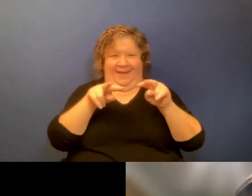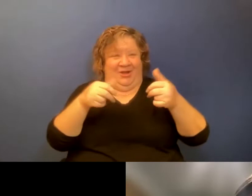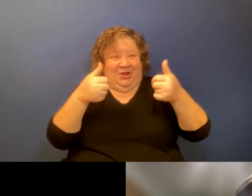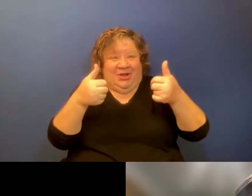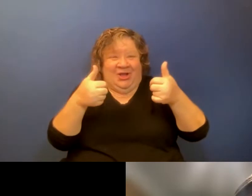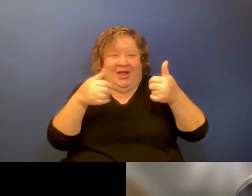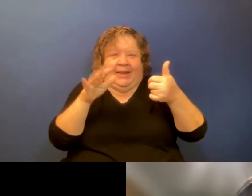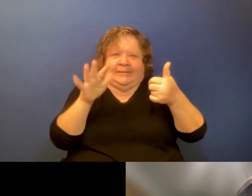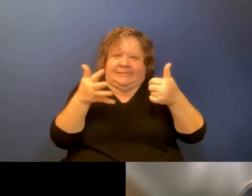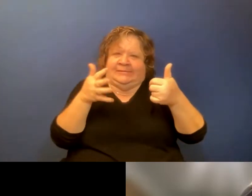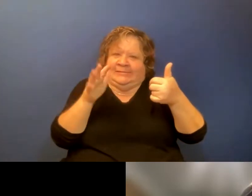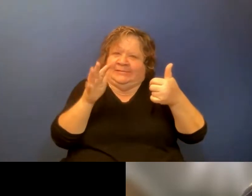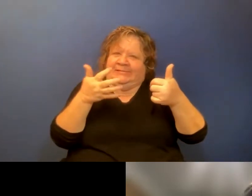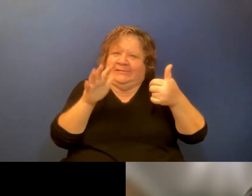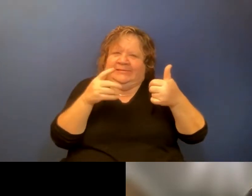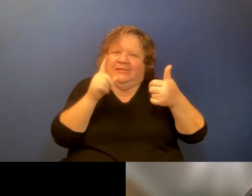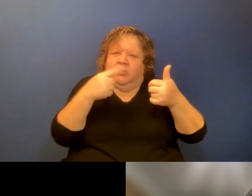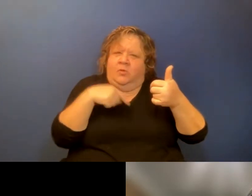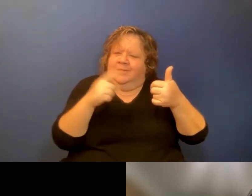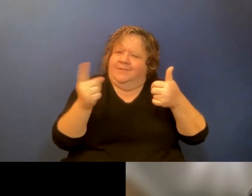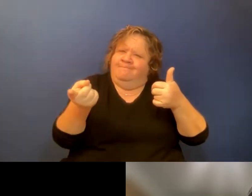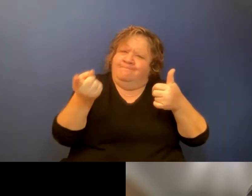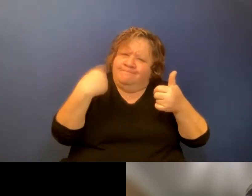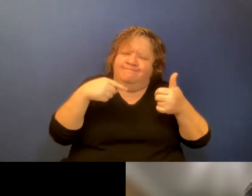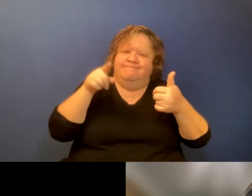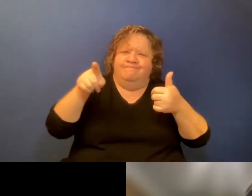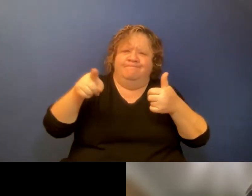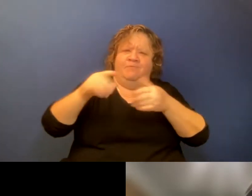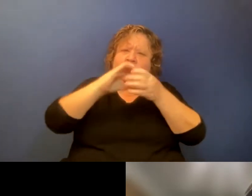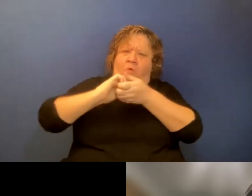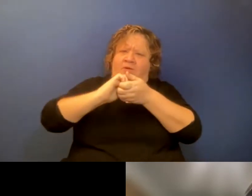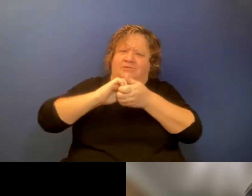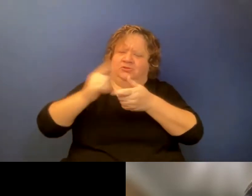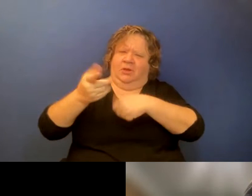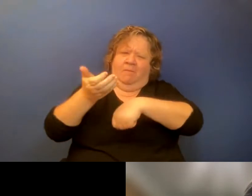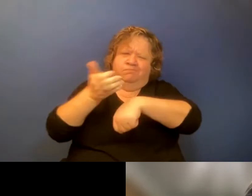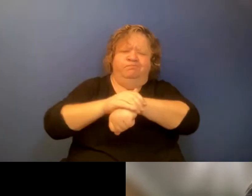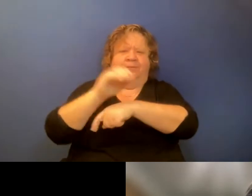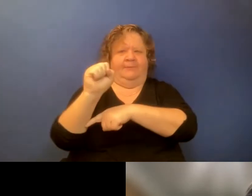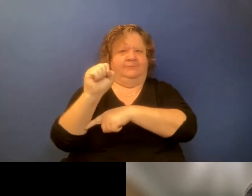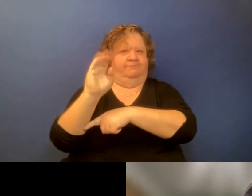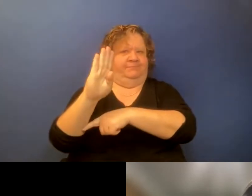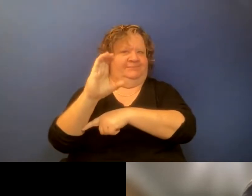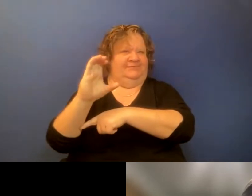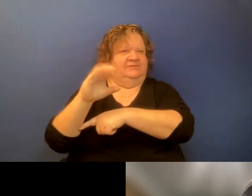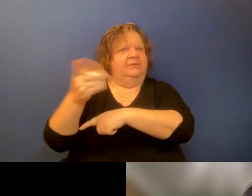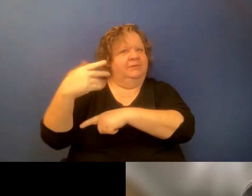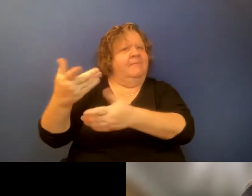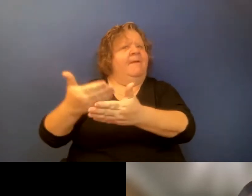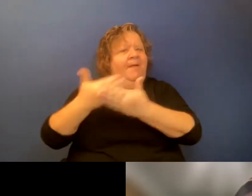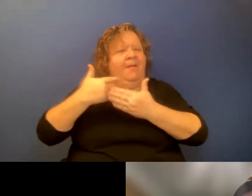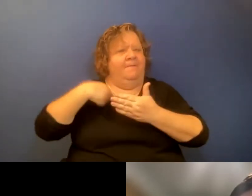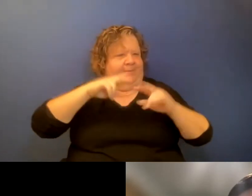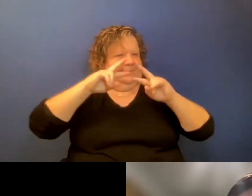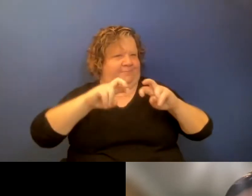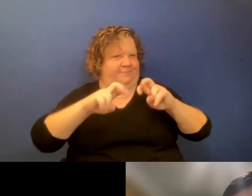in SBC. Yeah, I think that's where SBC comes in, definitely helps us kind of bring some of those things to the surface